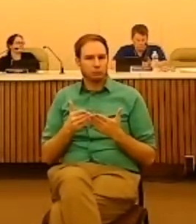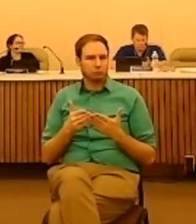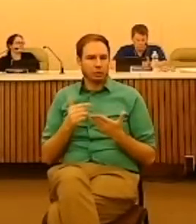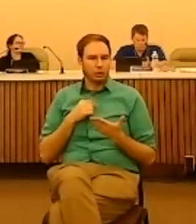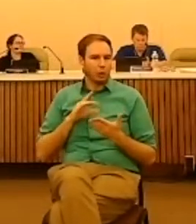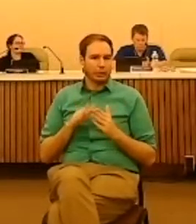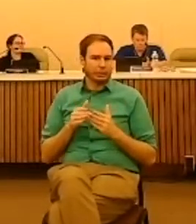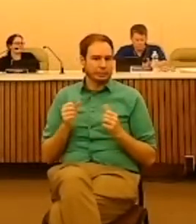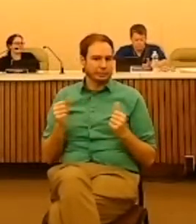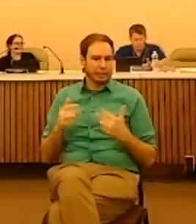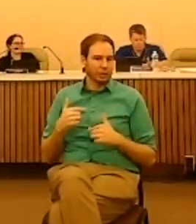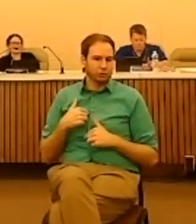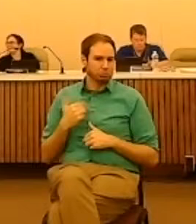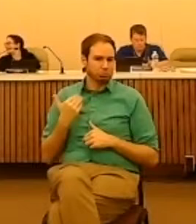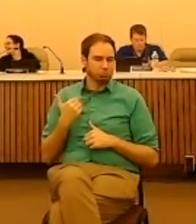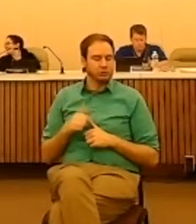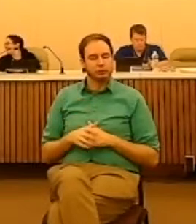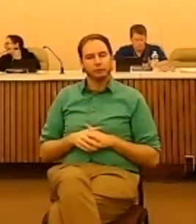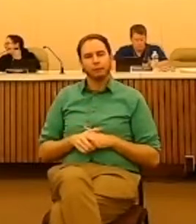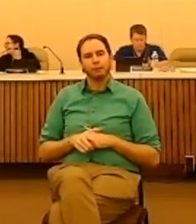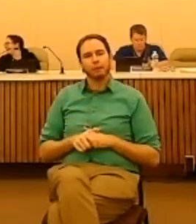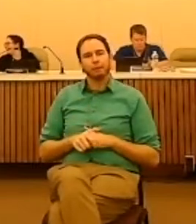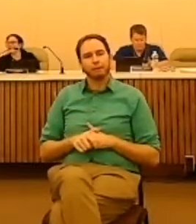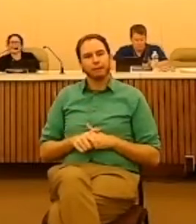like scary books.